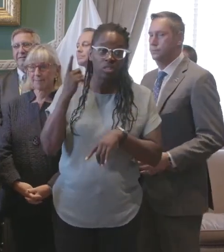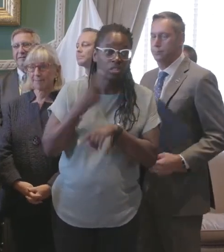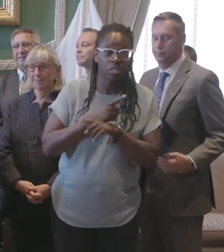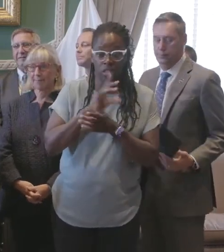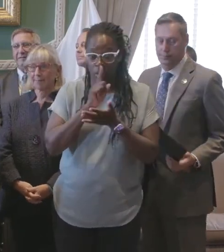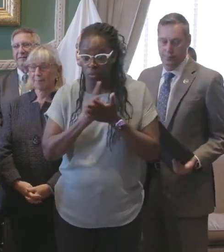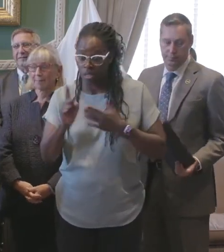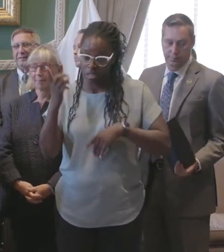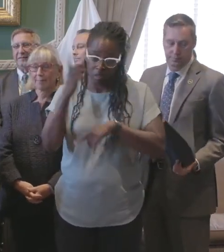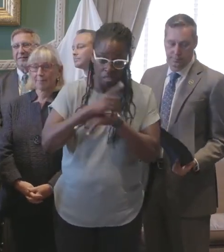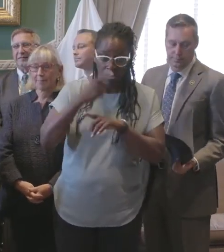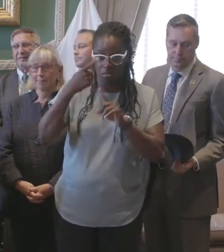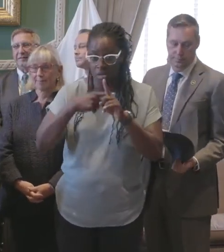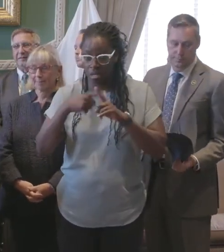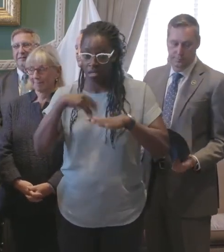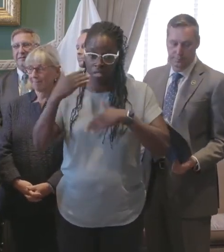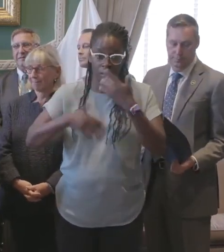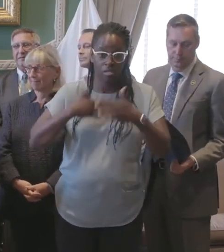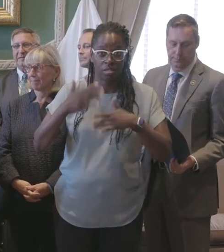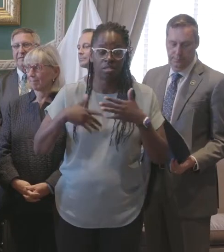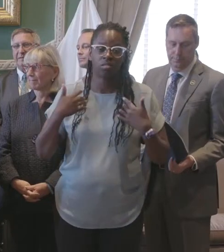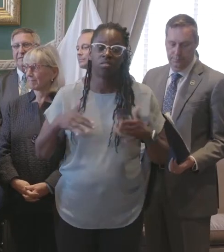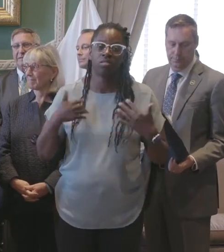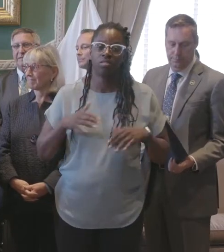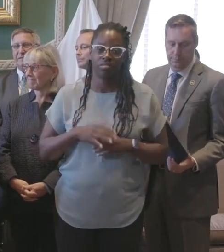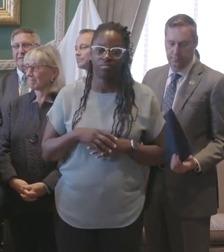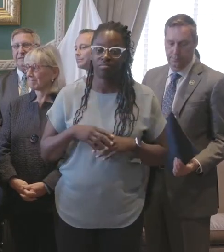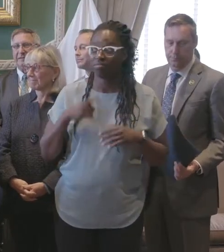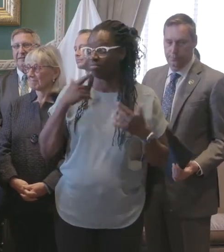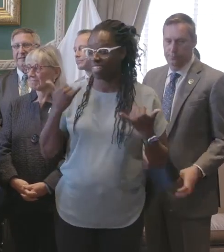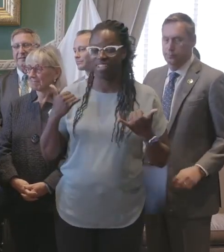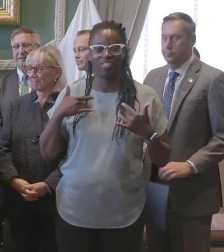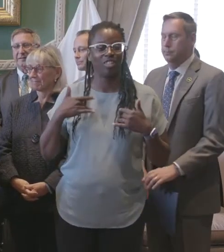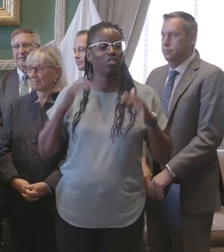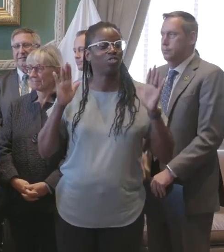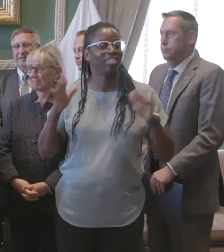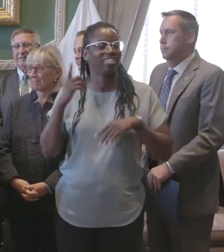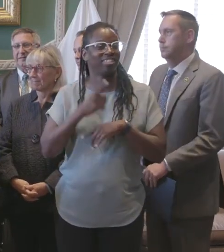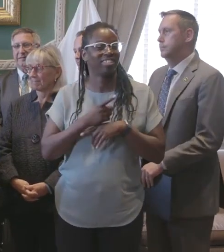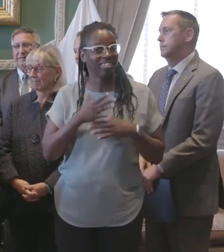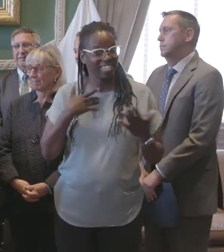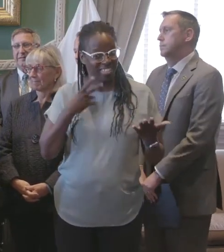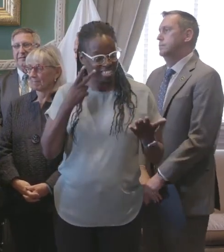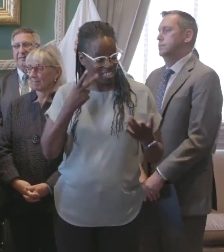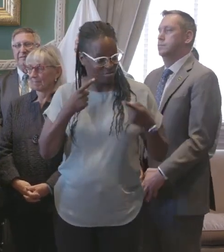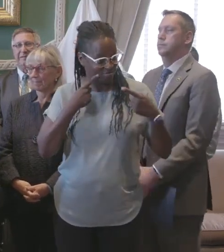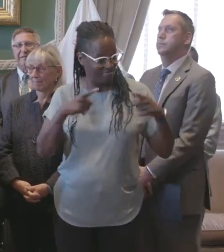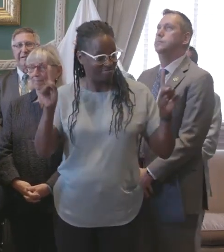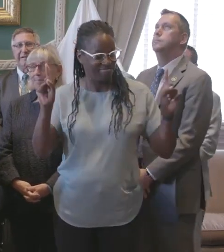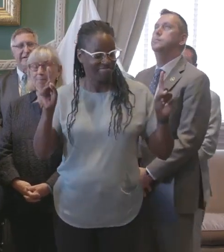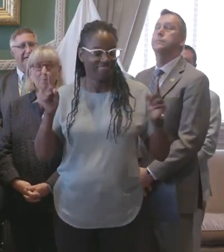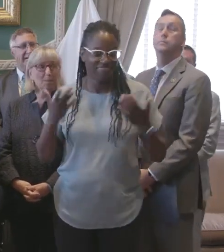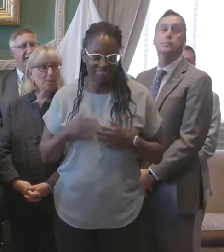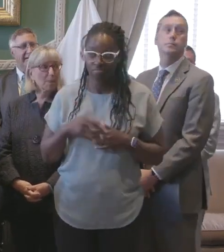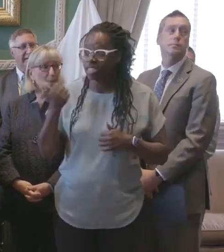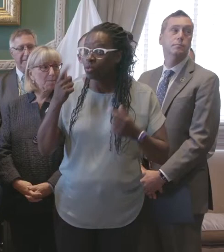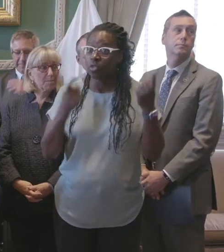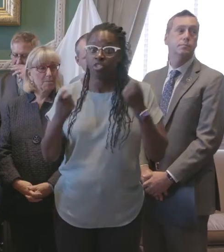point. So great day with the ability to see this budget realized. Any questions?